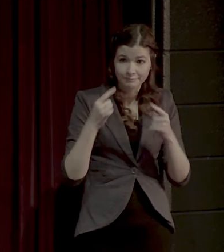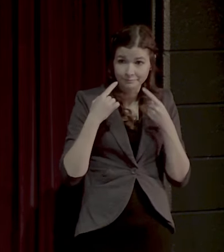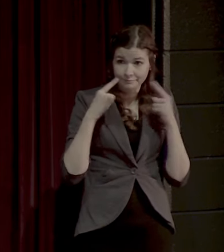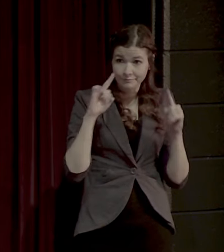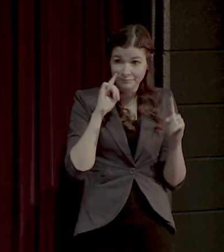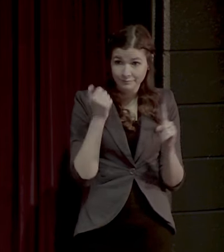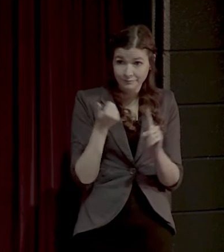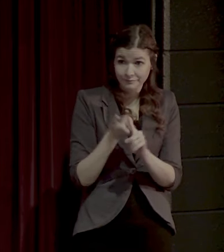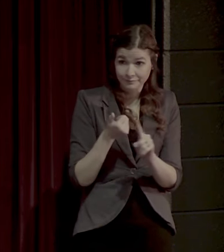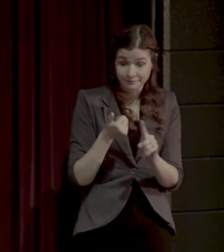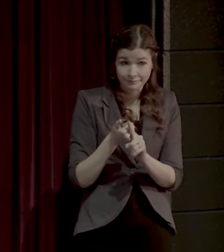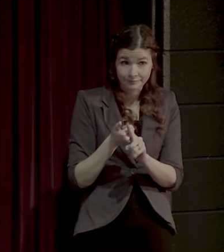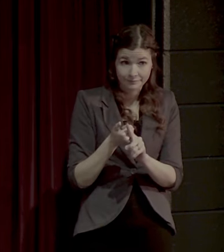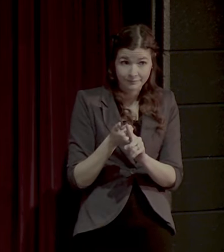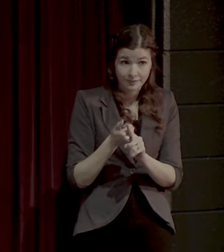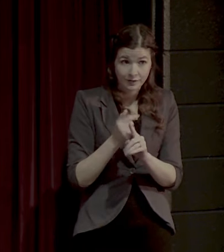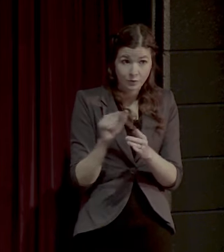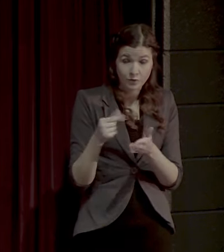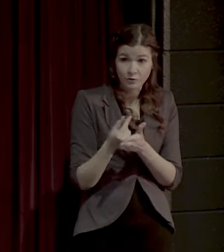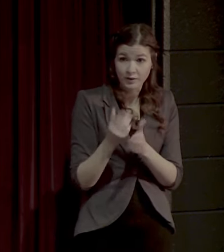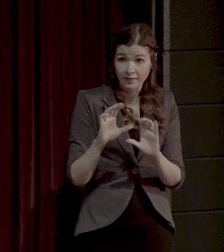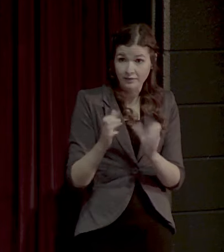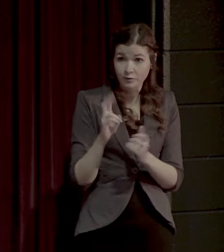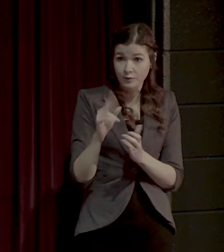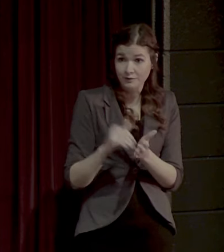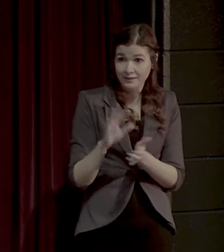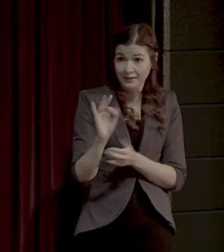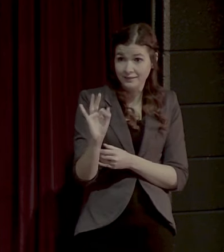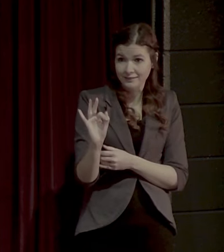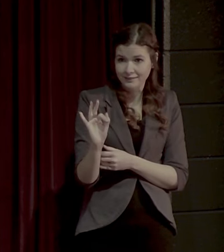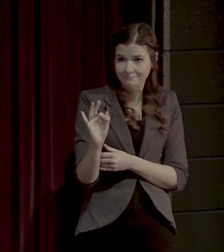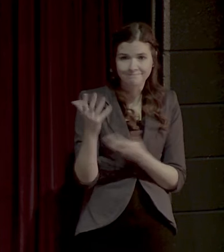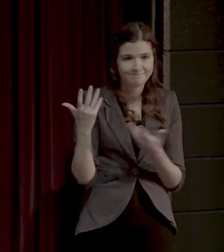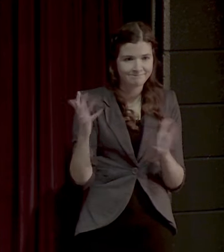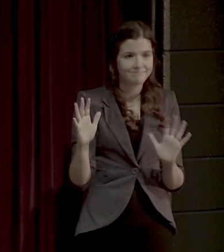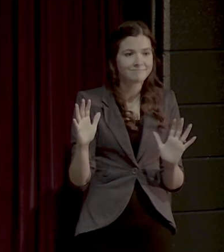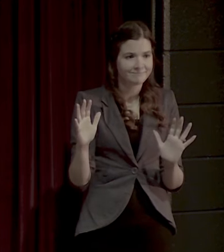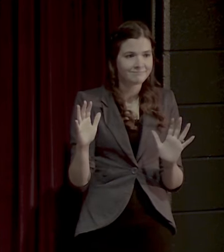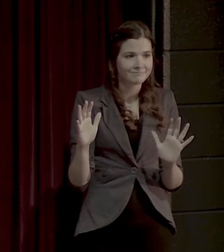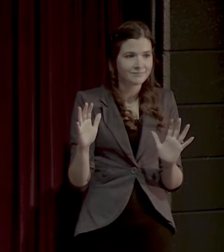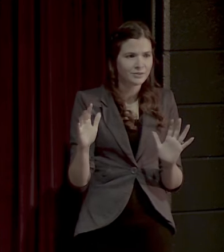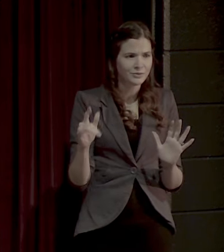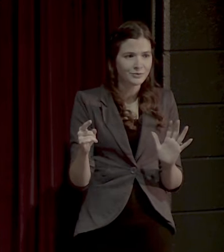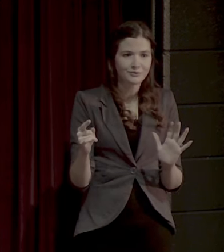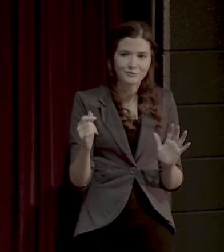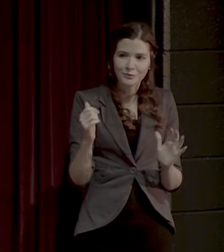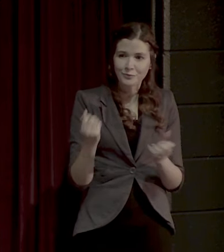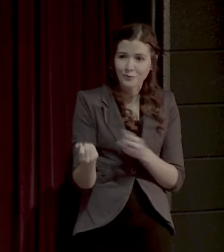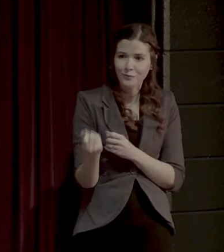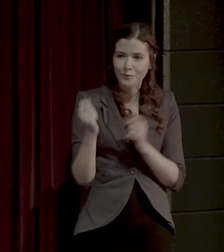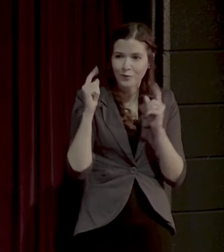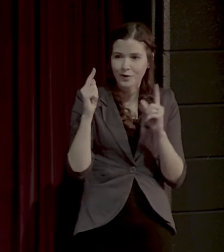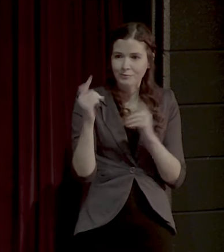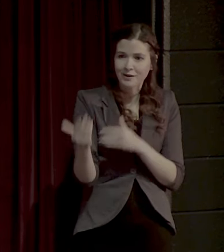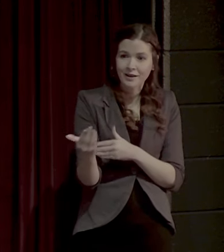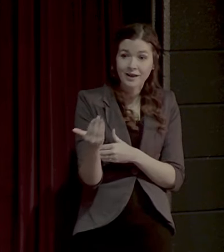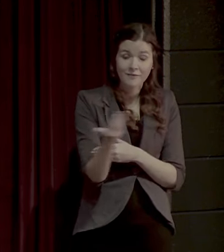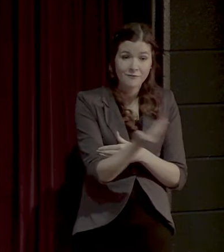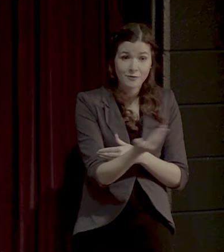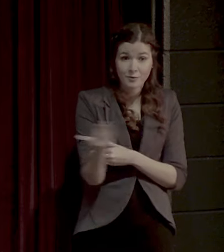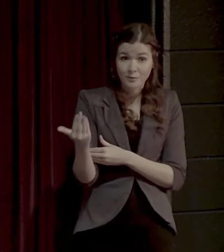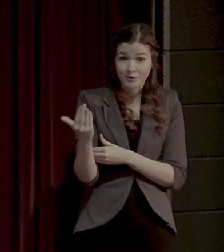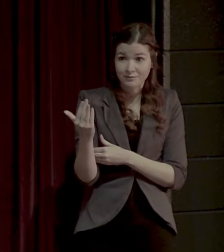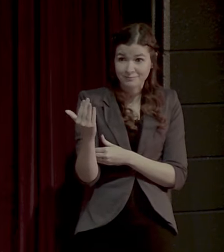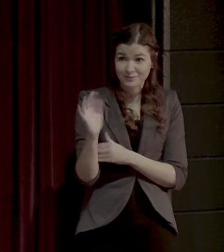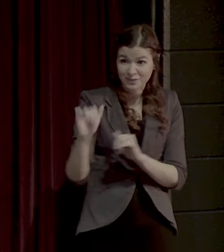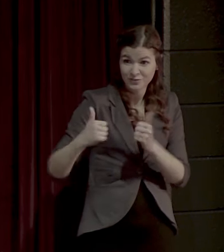you. Graduating class of 2019, this is it. You've gotten up each day to meet the challenges presented to